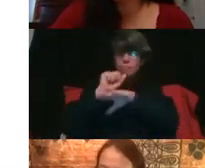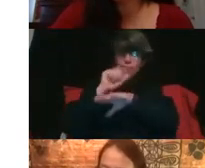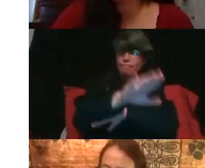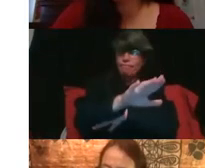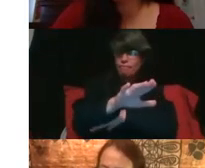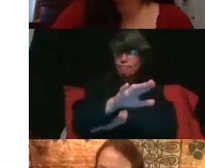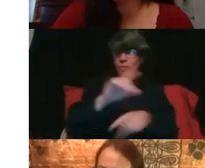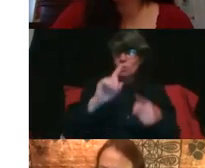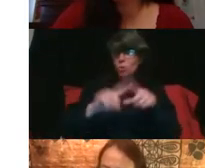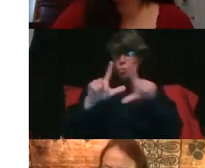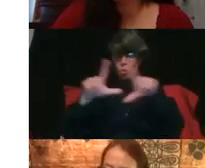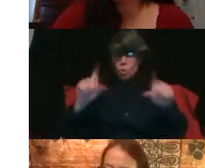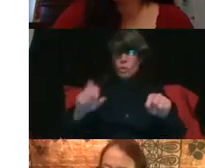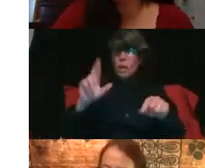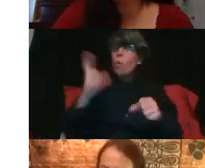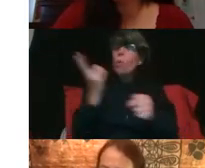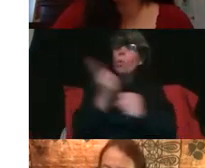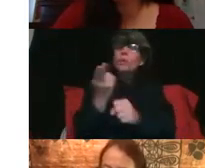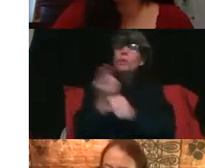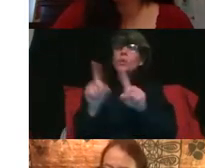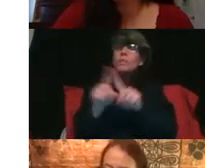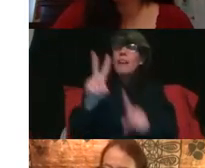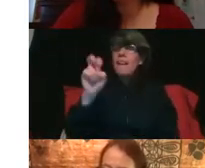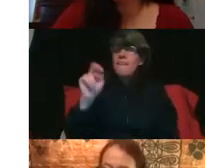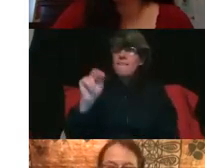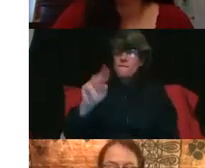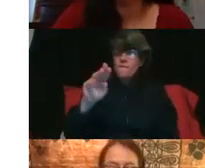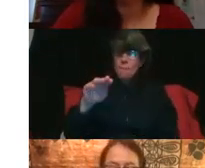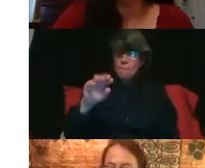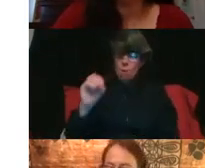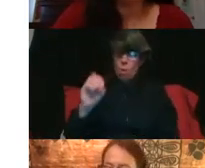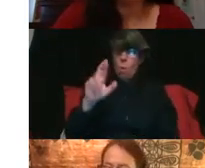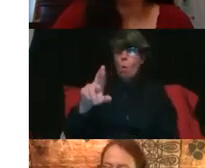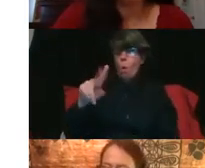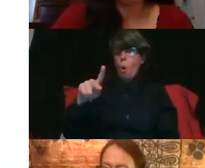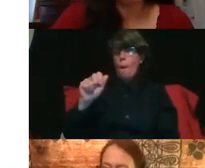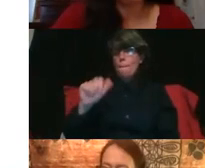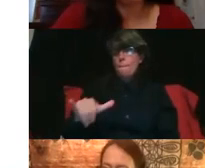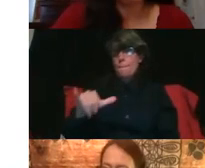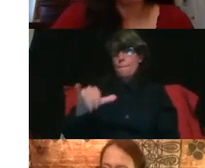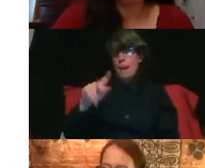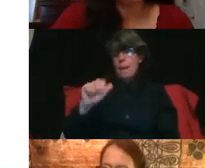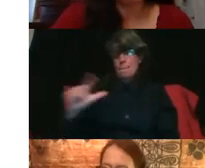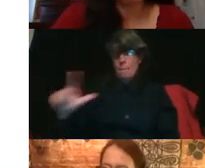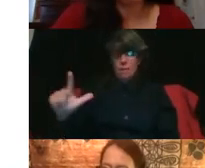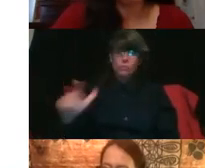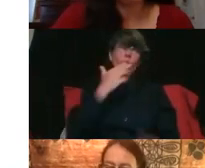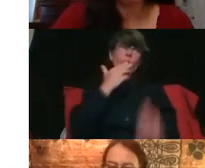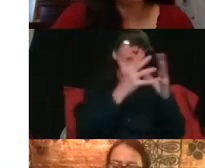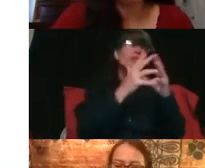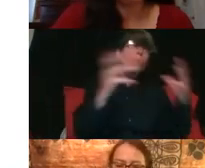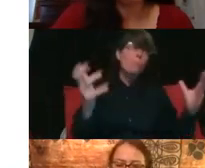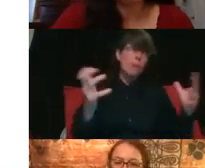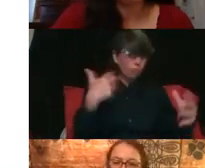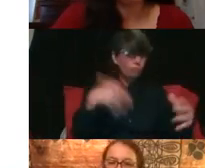support, or through Venmo or PayPal. So I want to thank you for that, and that helps with